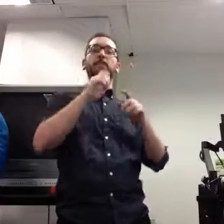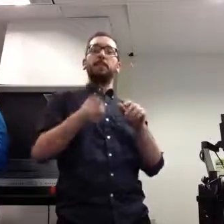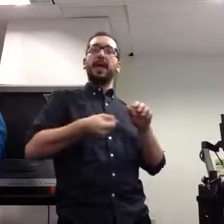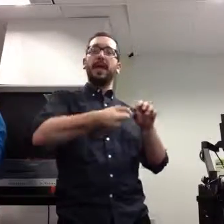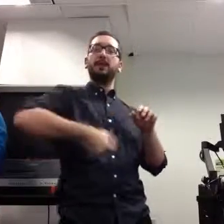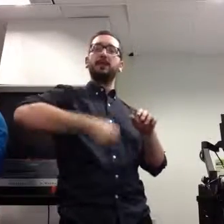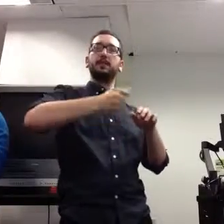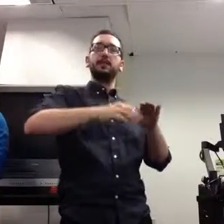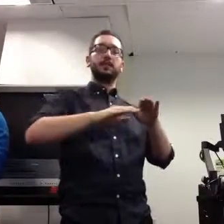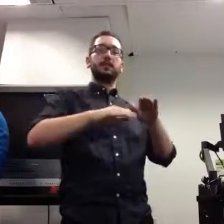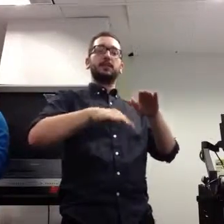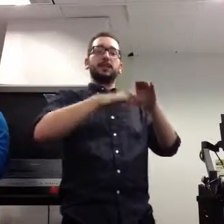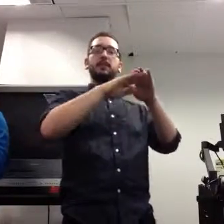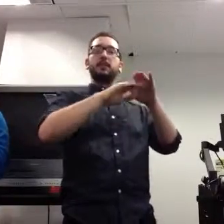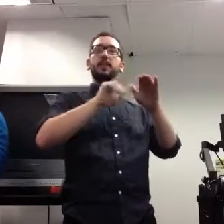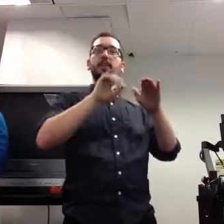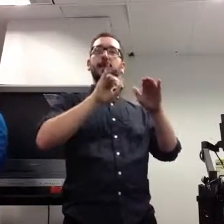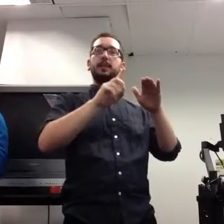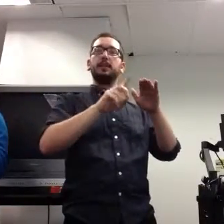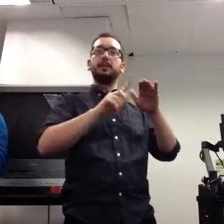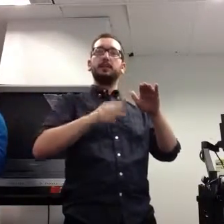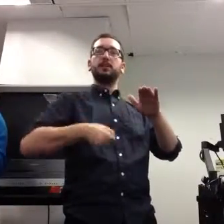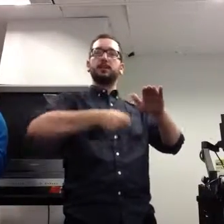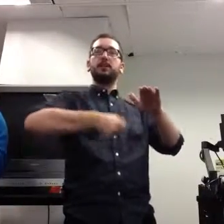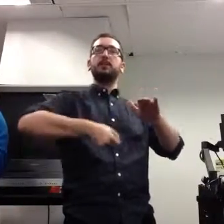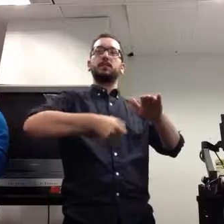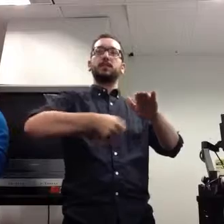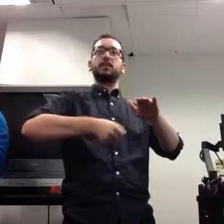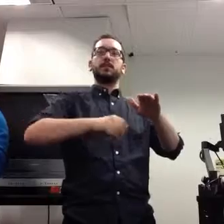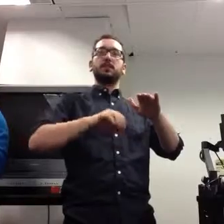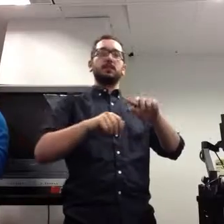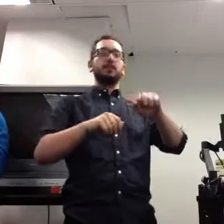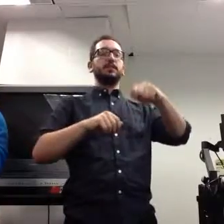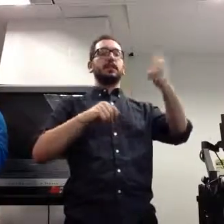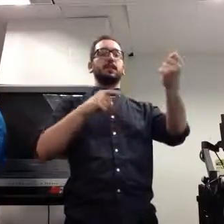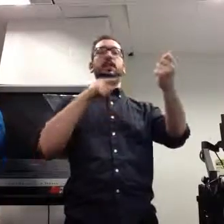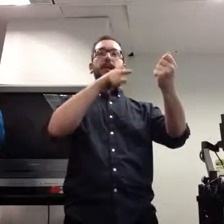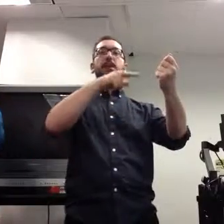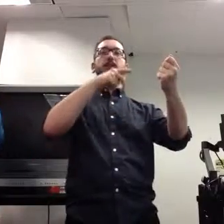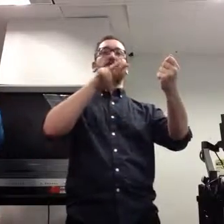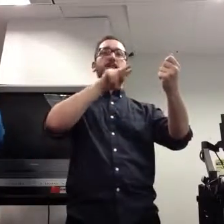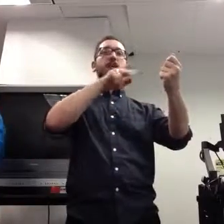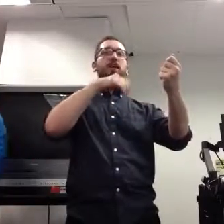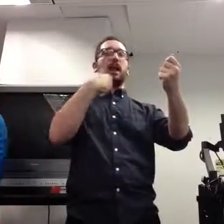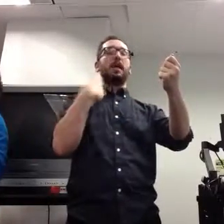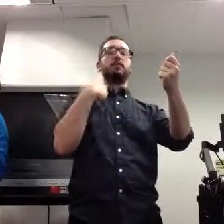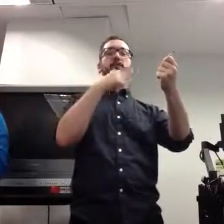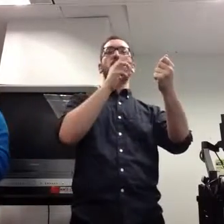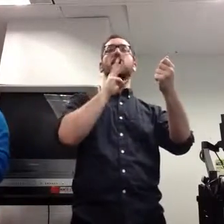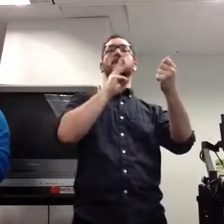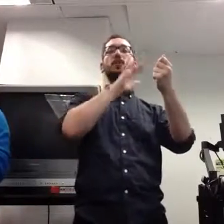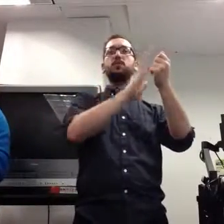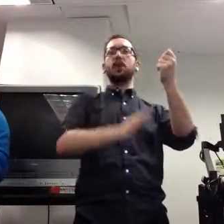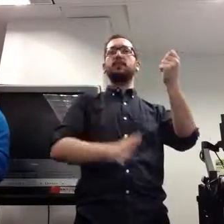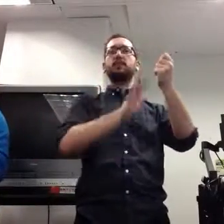you're boiling something, cooking something, you take the lid and lift it up, and there's water that's collected. You take the lid and set it on the stove, and then you have water that runs everywhere. Another